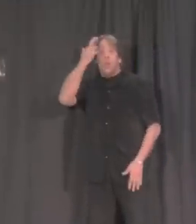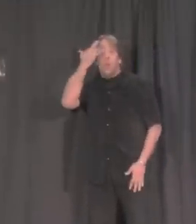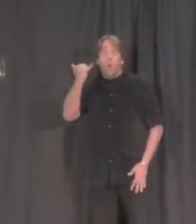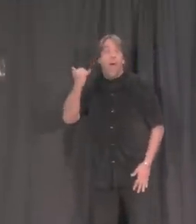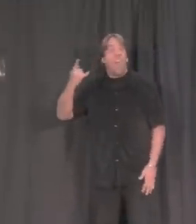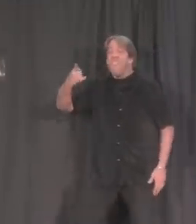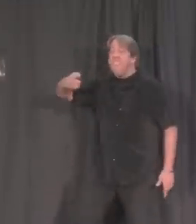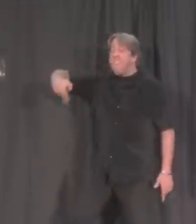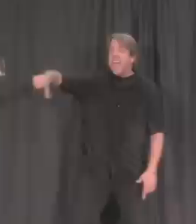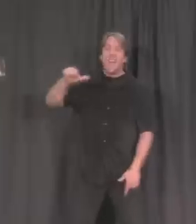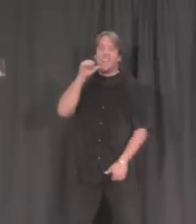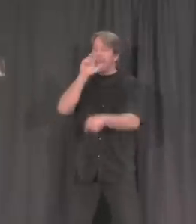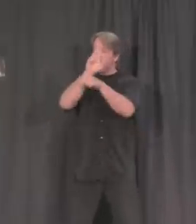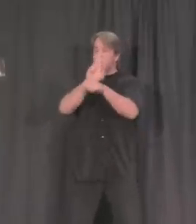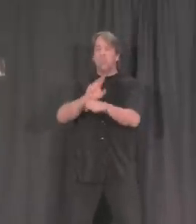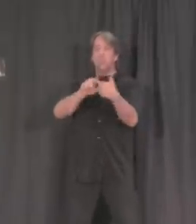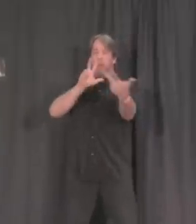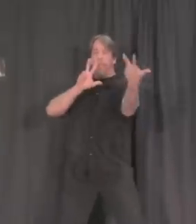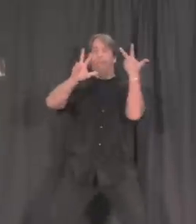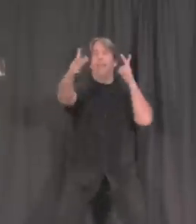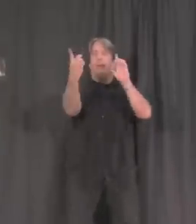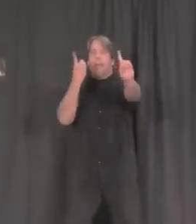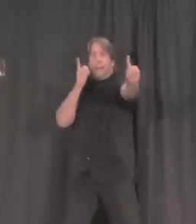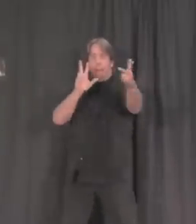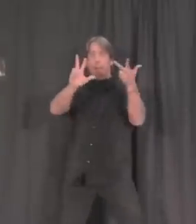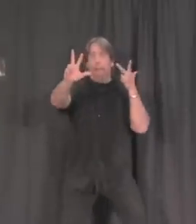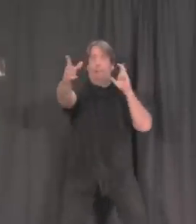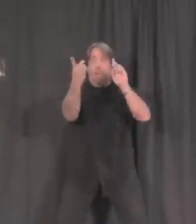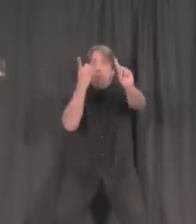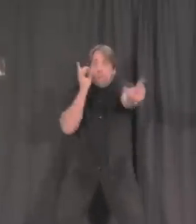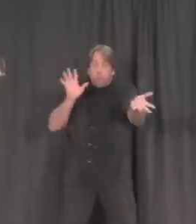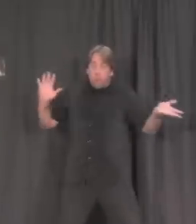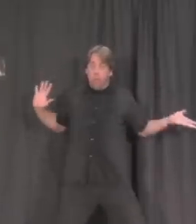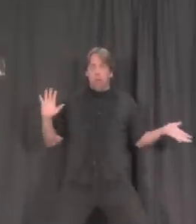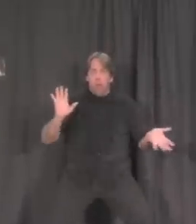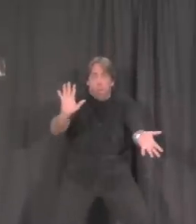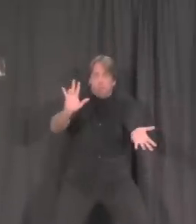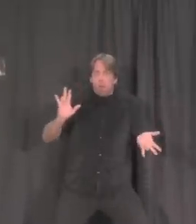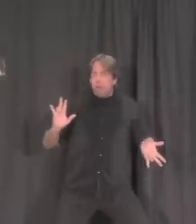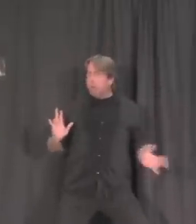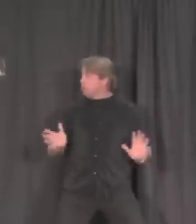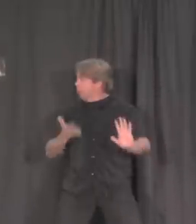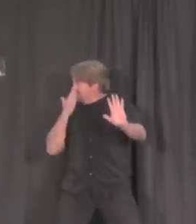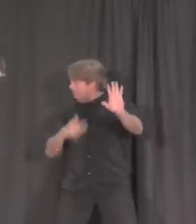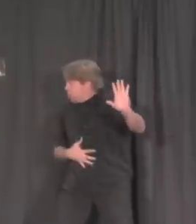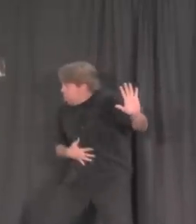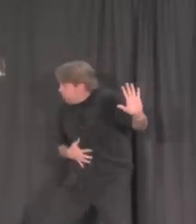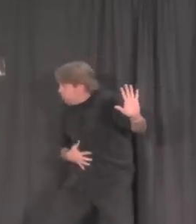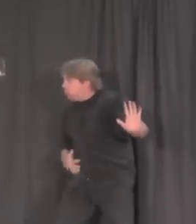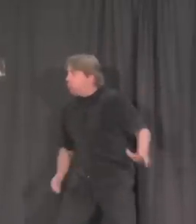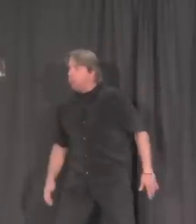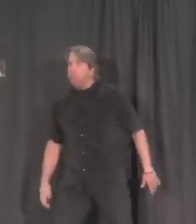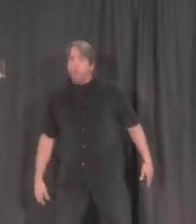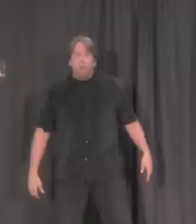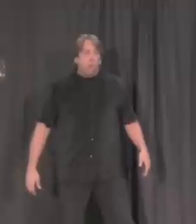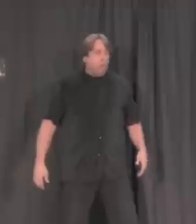None came out. The reason why? You're not used to three-dimensional environments. No! I think I'm going to